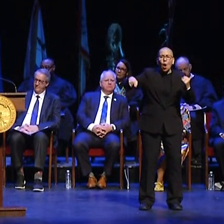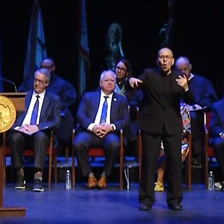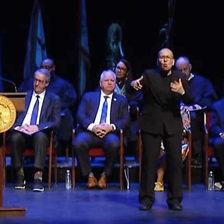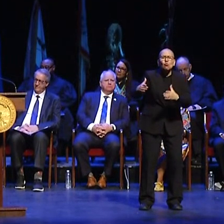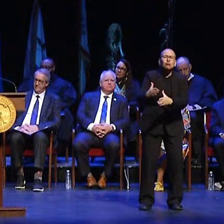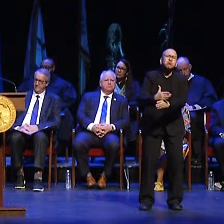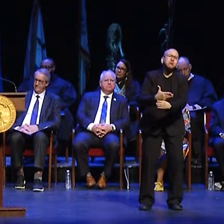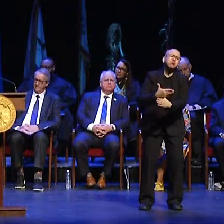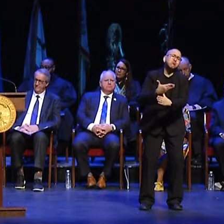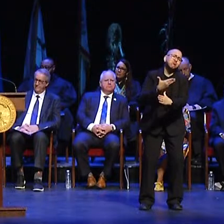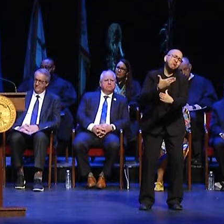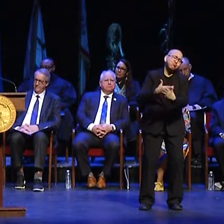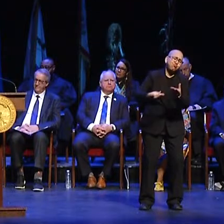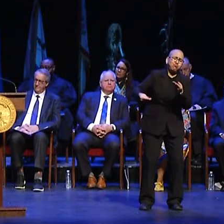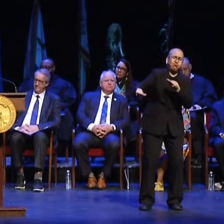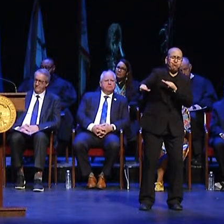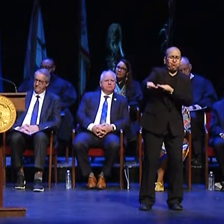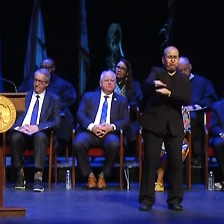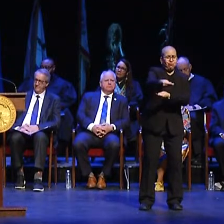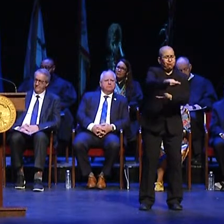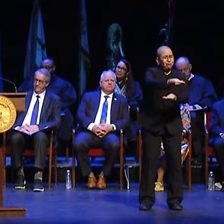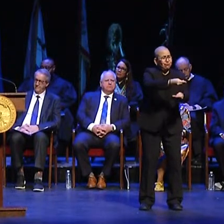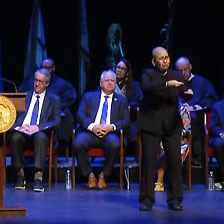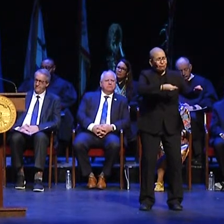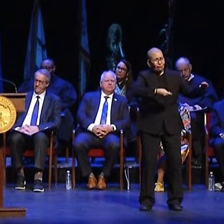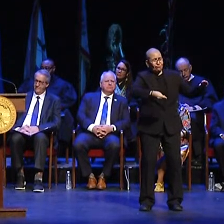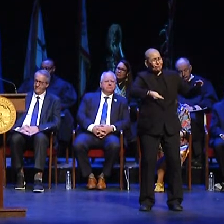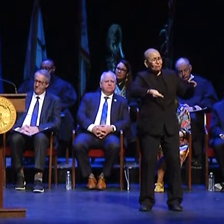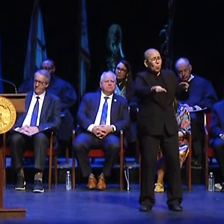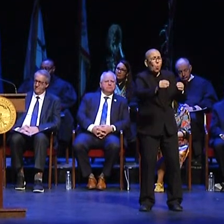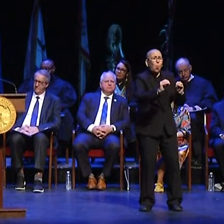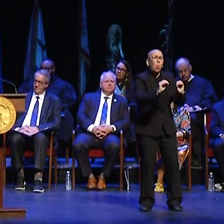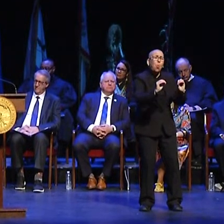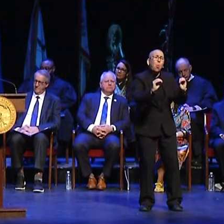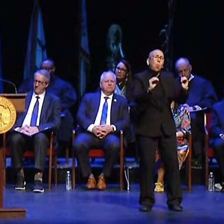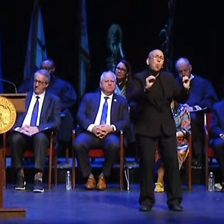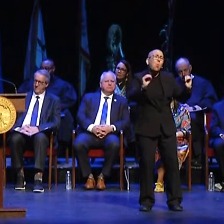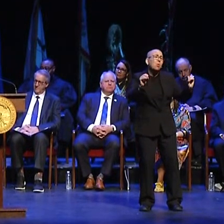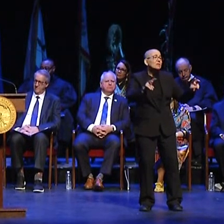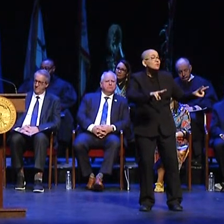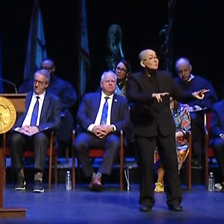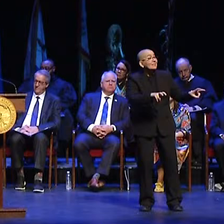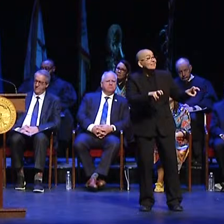No need for greed or hunger.